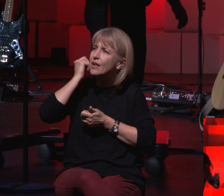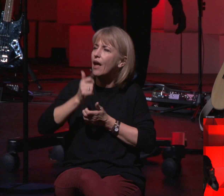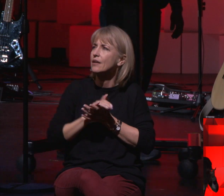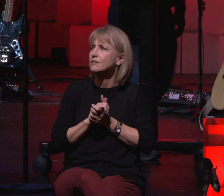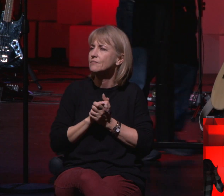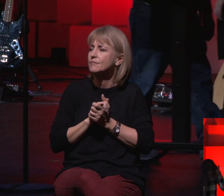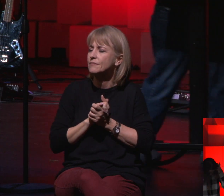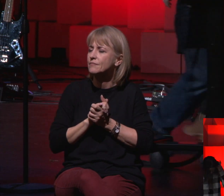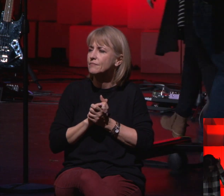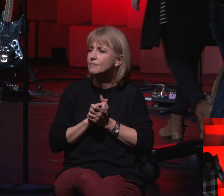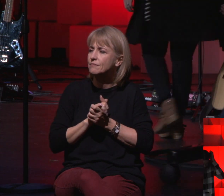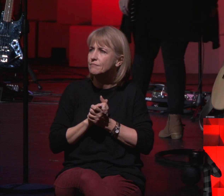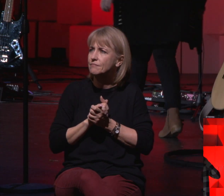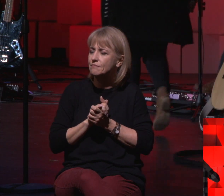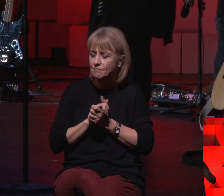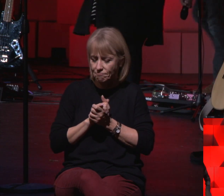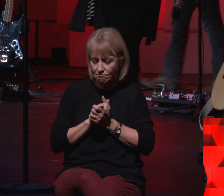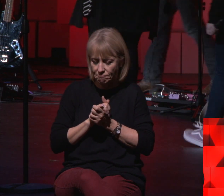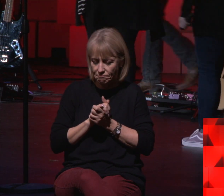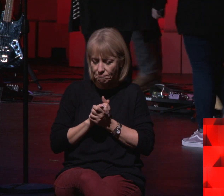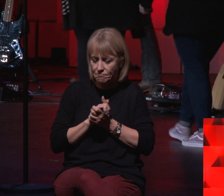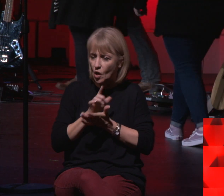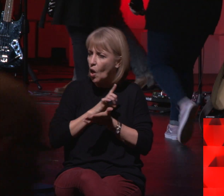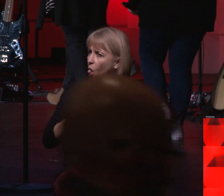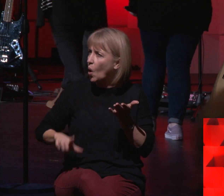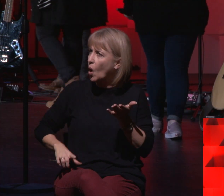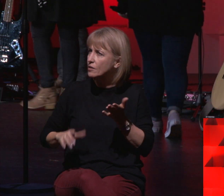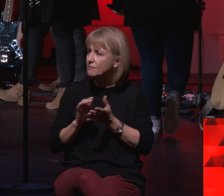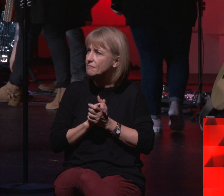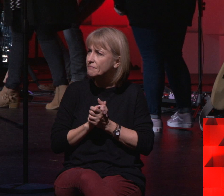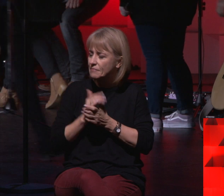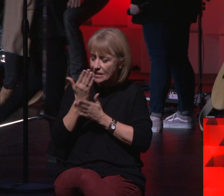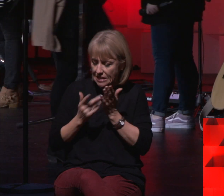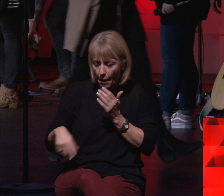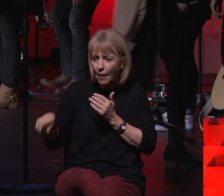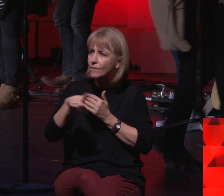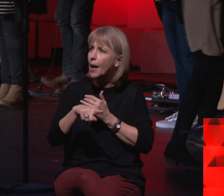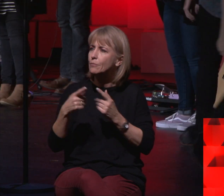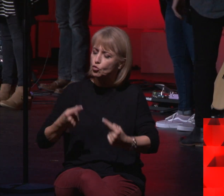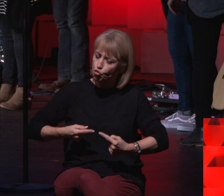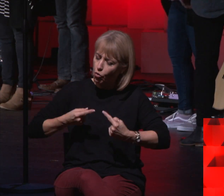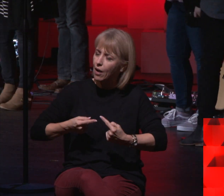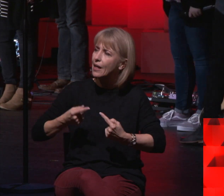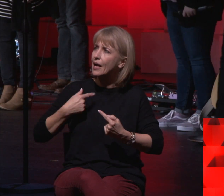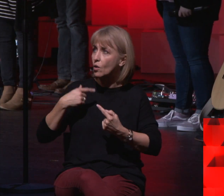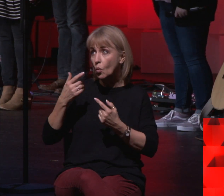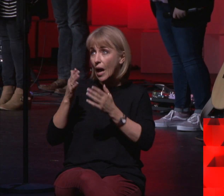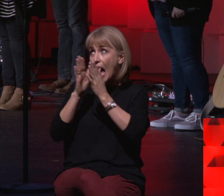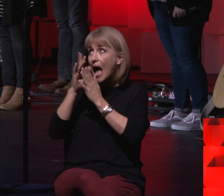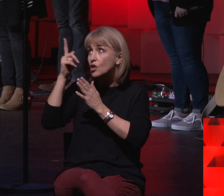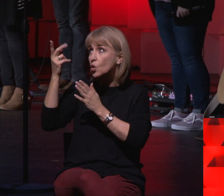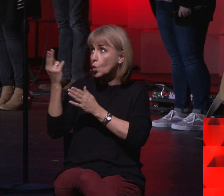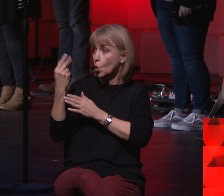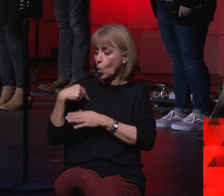And Father, people in this room are in some great struggles and difficulties right now, and I pray that you would meet those needs. Use us as a